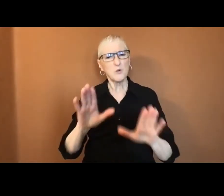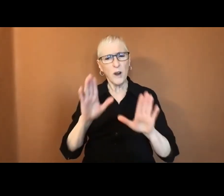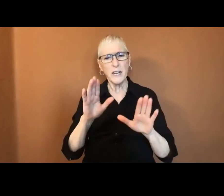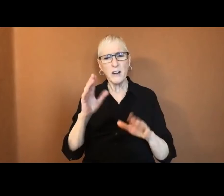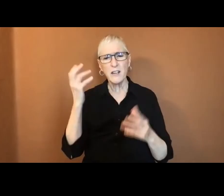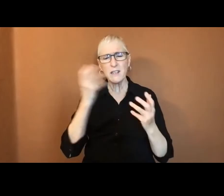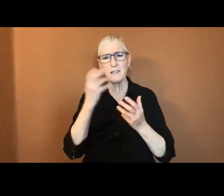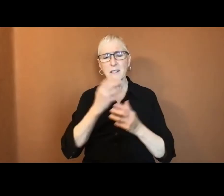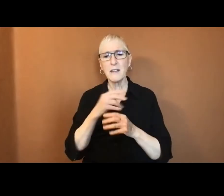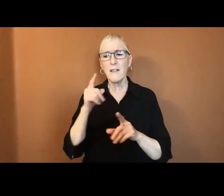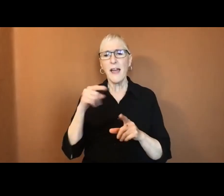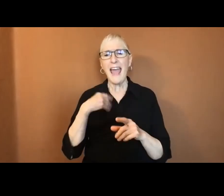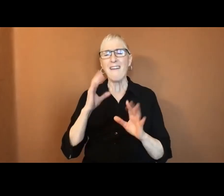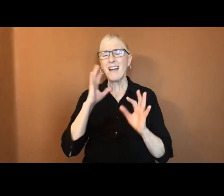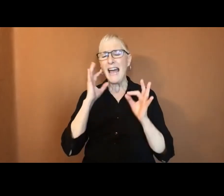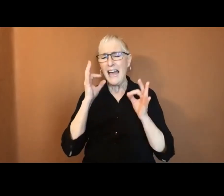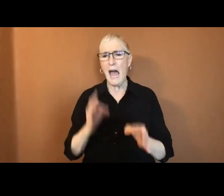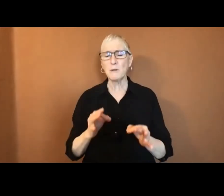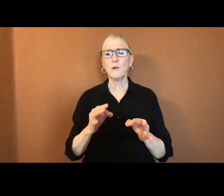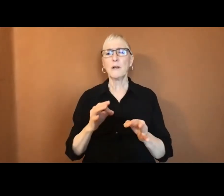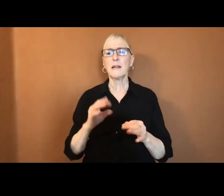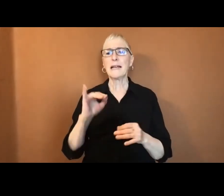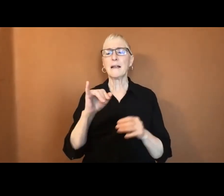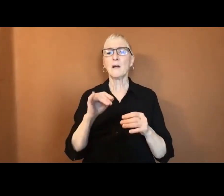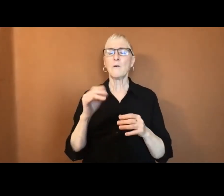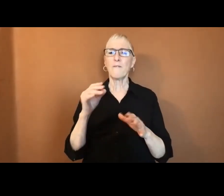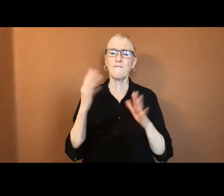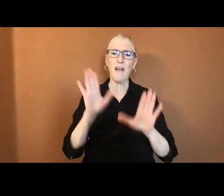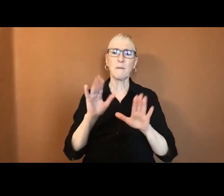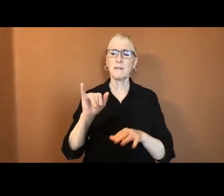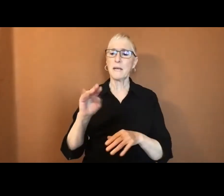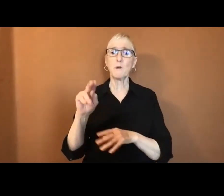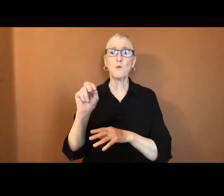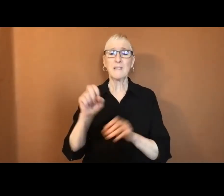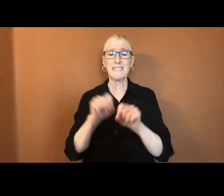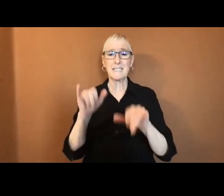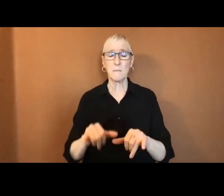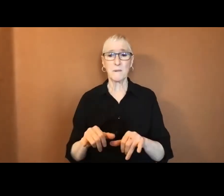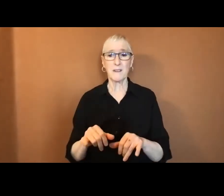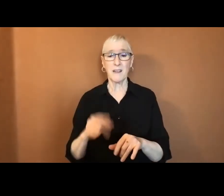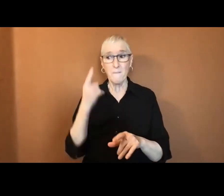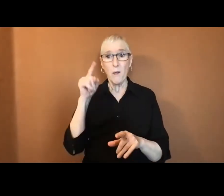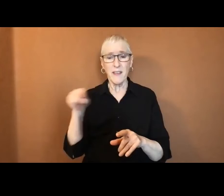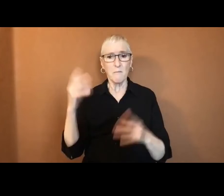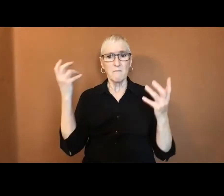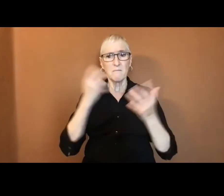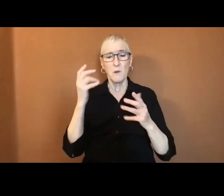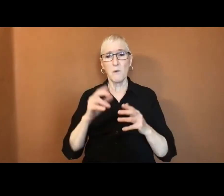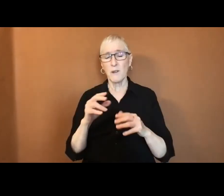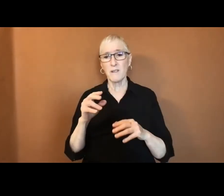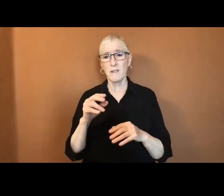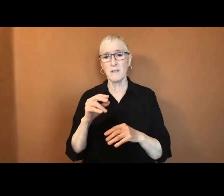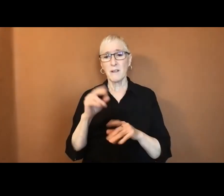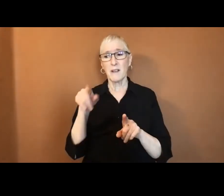have absolutely incredible immune systems, and this is phenomenal for them. What it allows them to do is